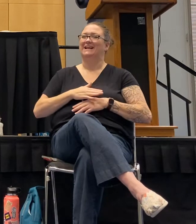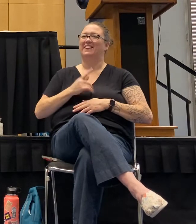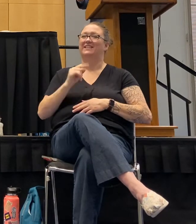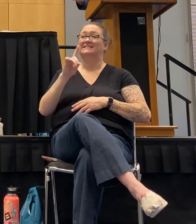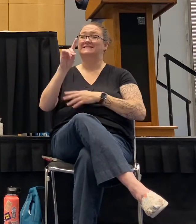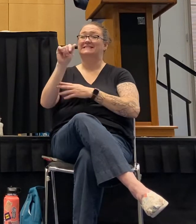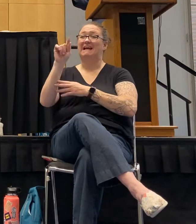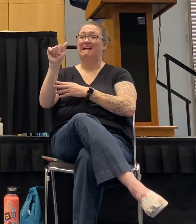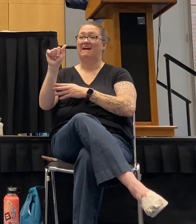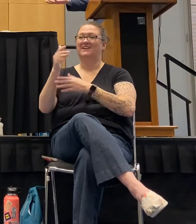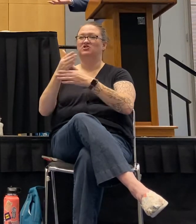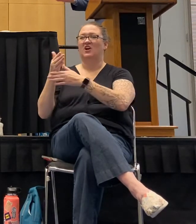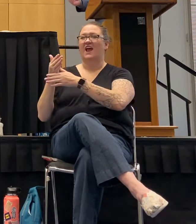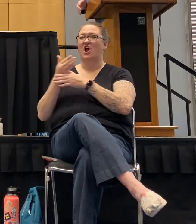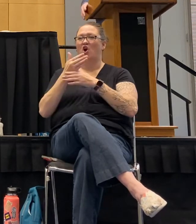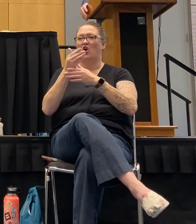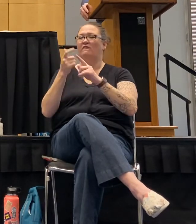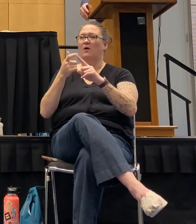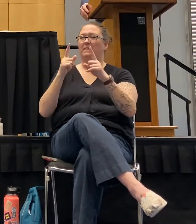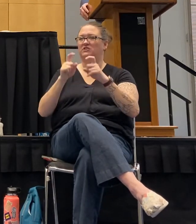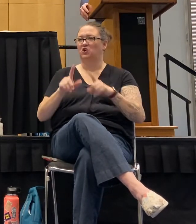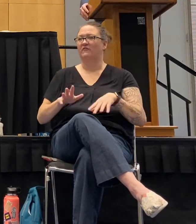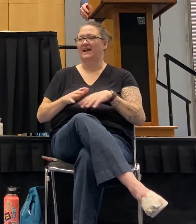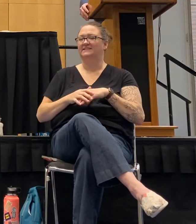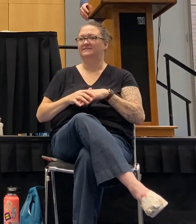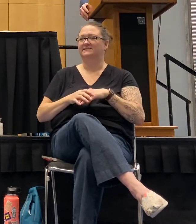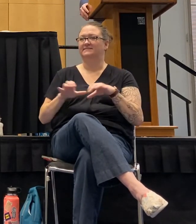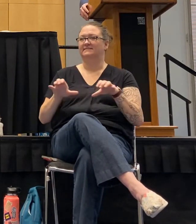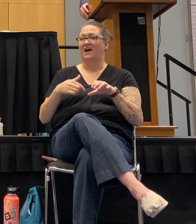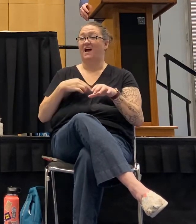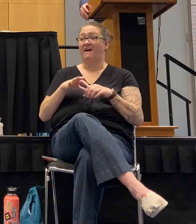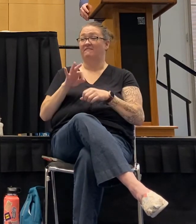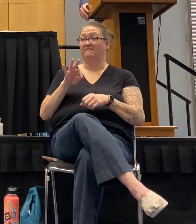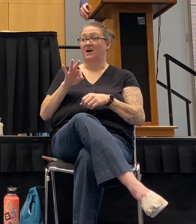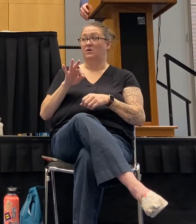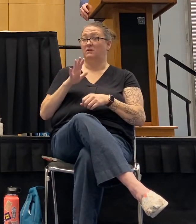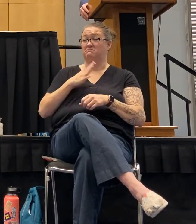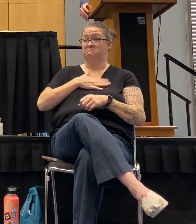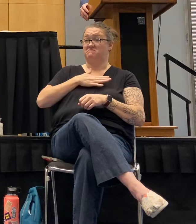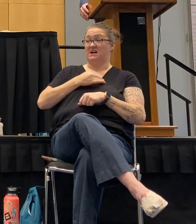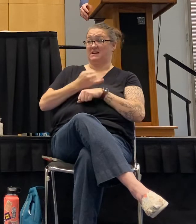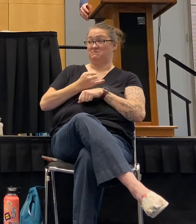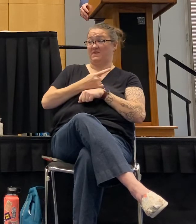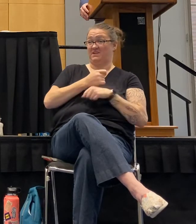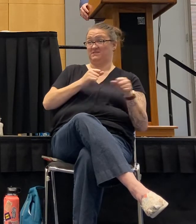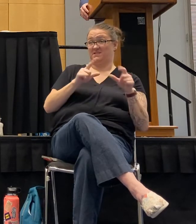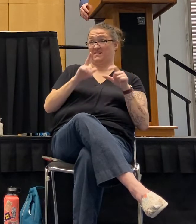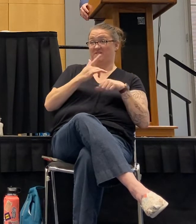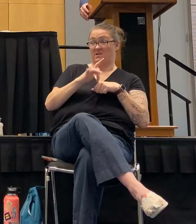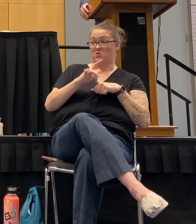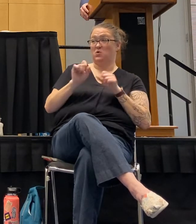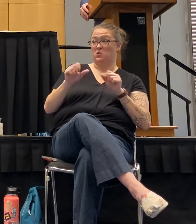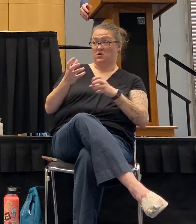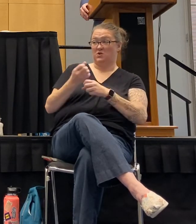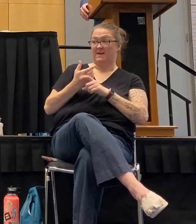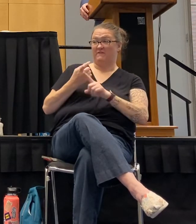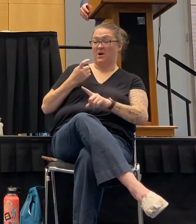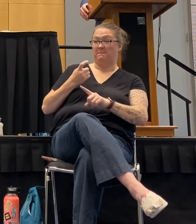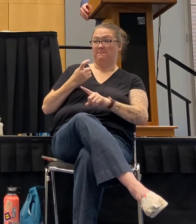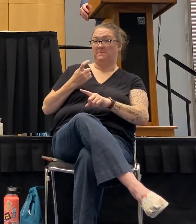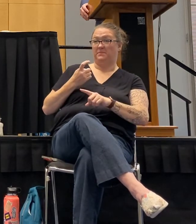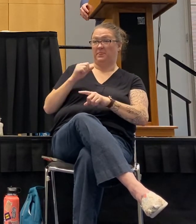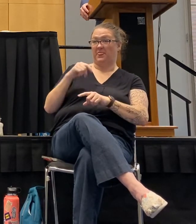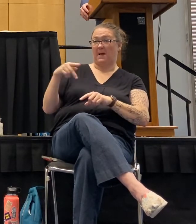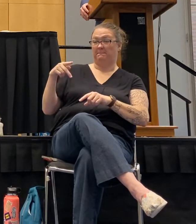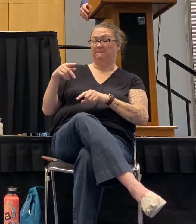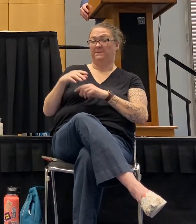data that is shared from these surveys that have been done. And I found on my campus, these slides are available. You can grab those from the app as